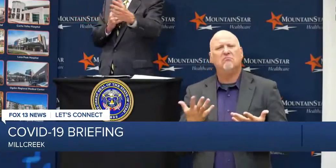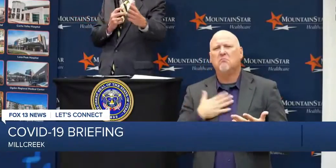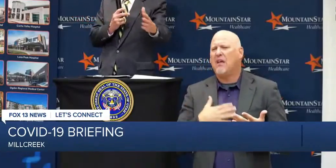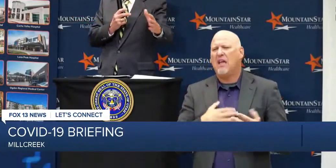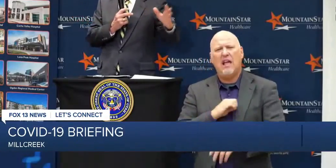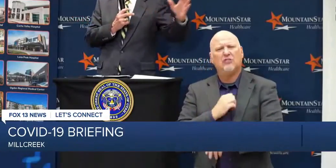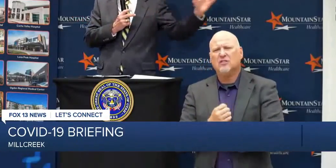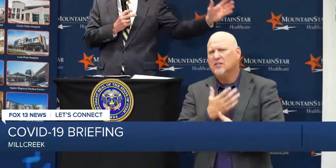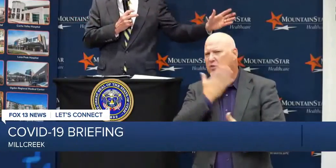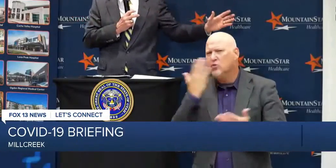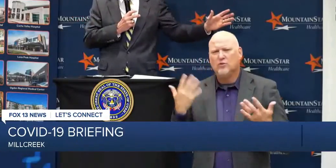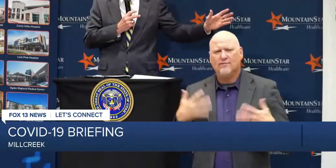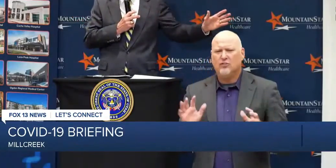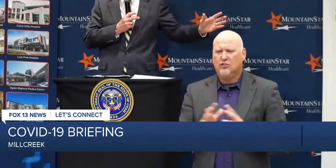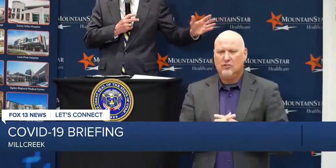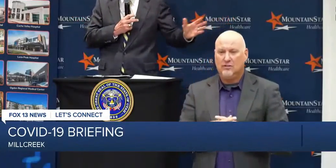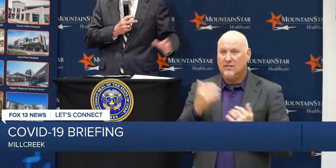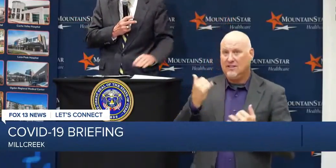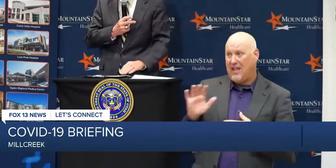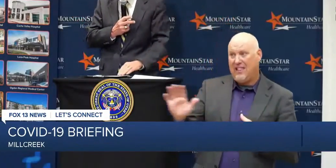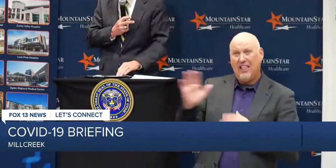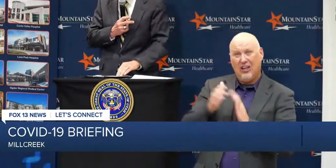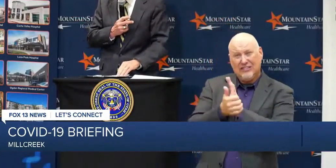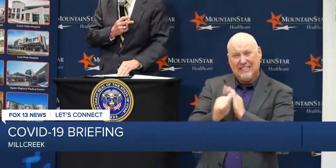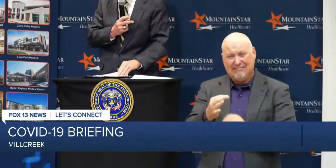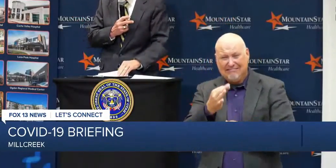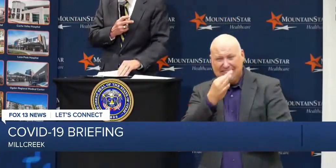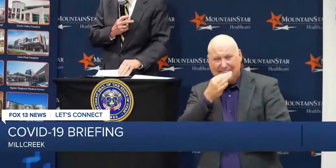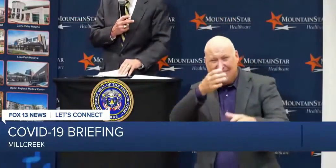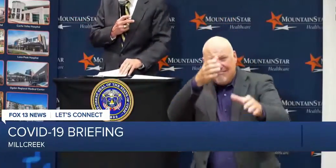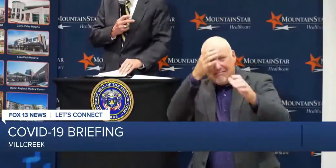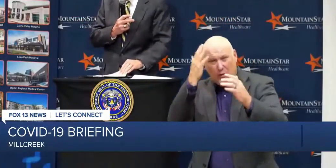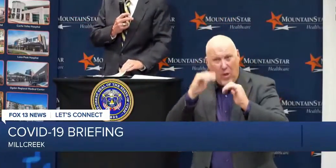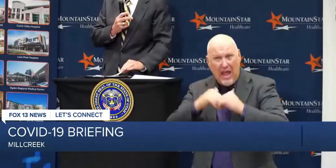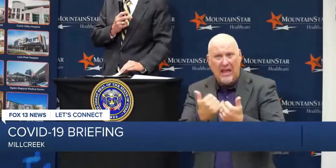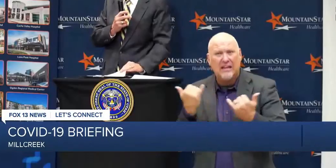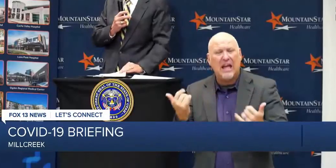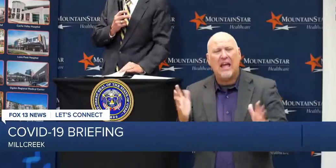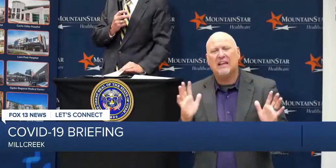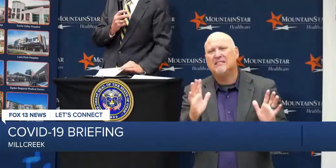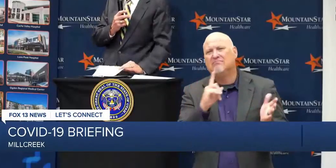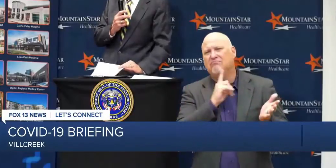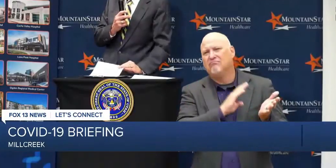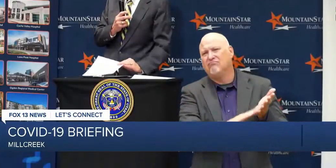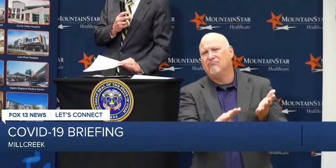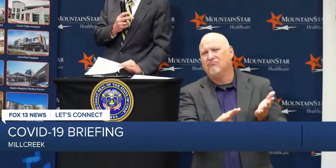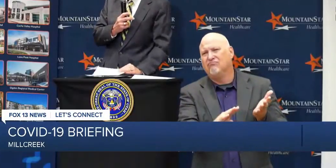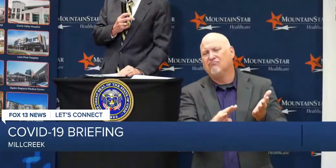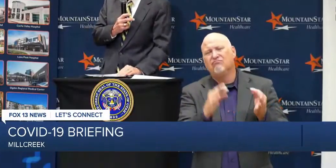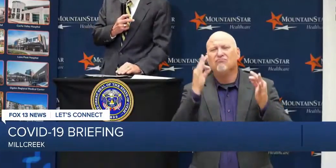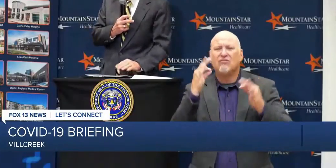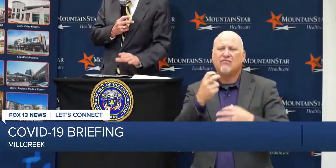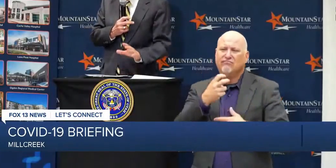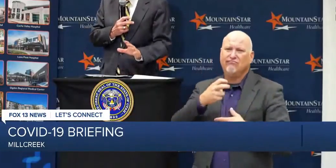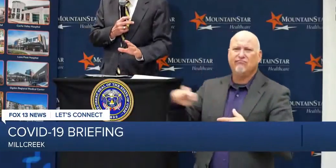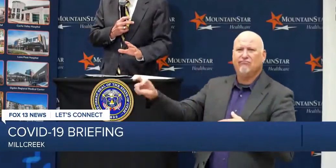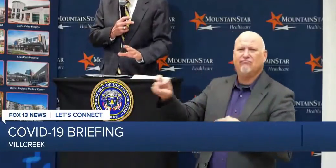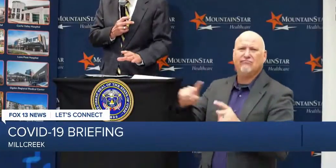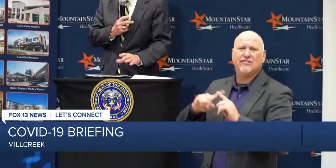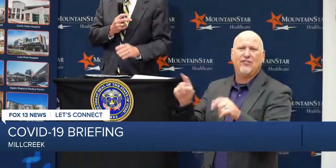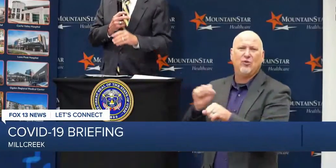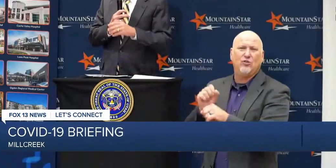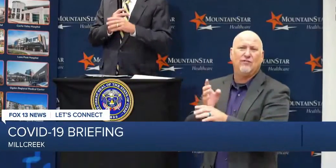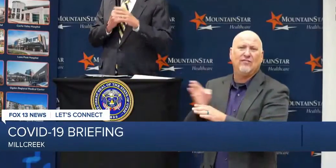medical profession where they don't have this constant pressure. And some of them are just burned